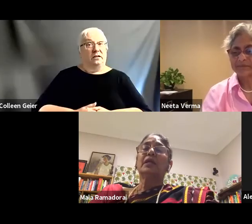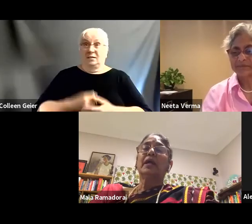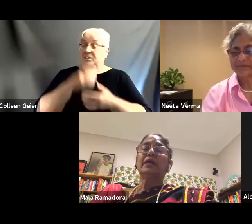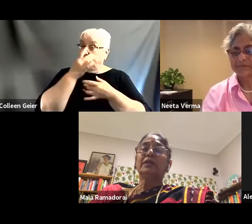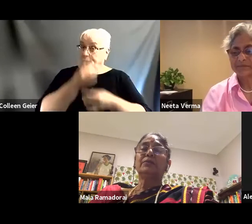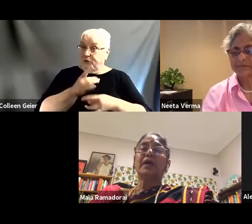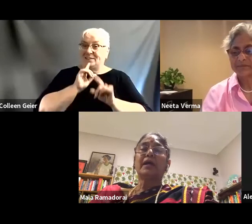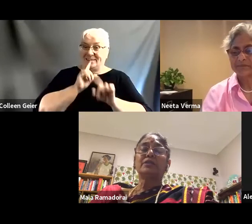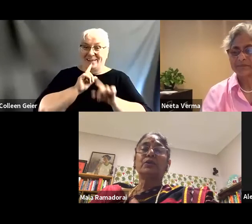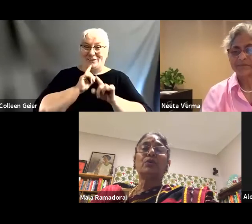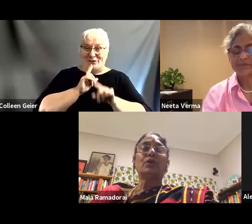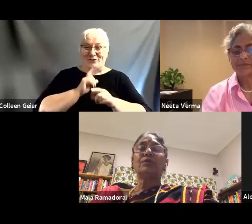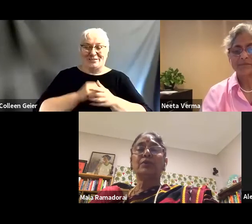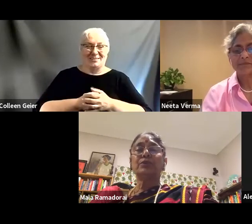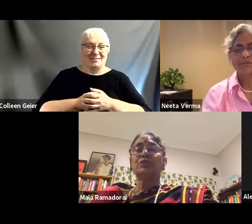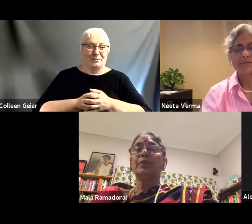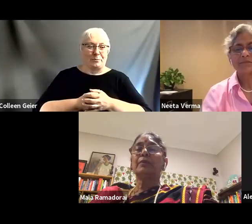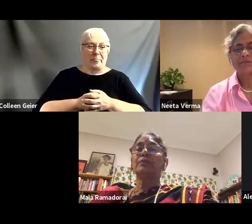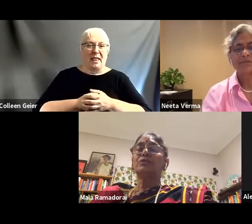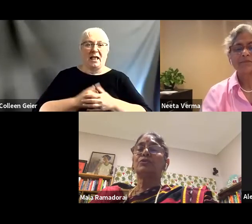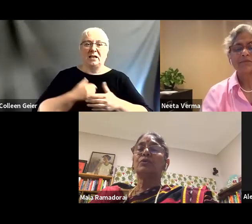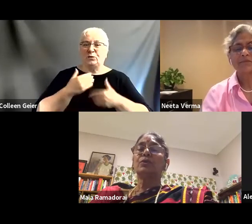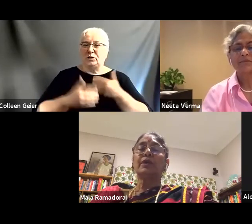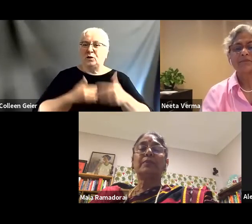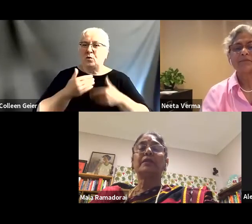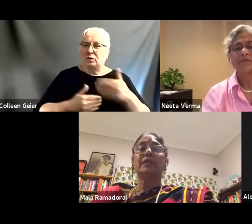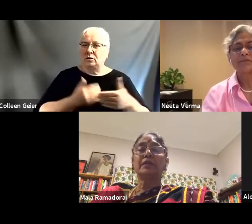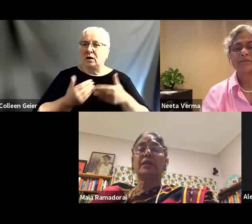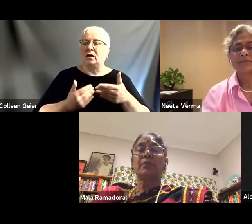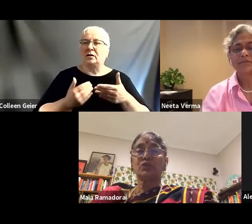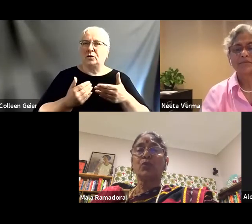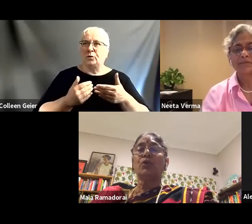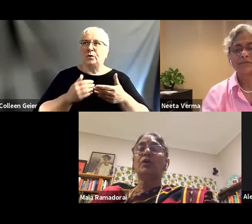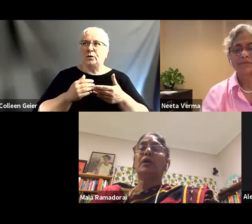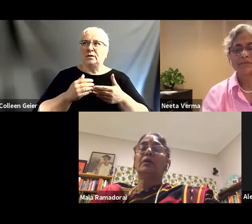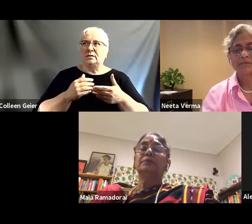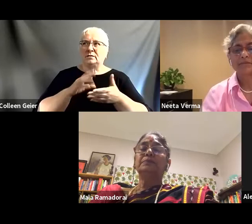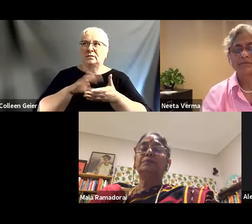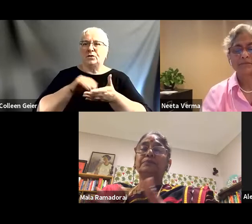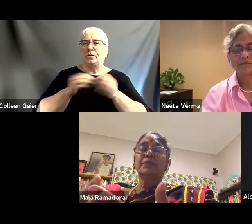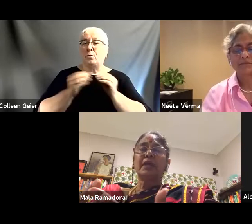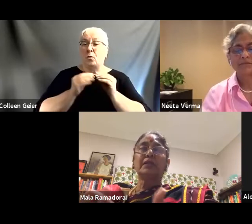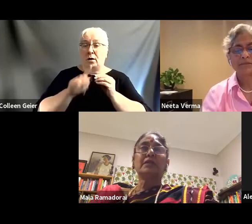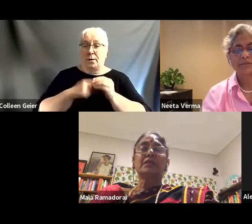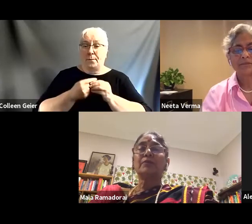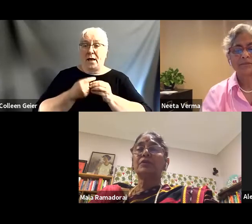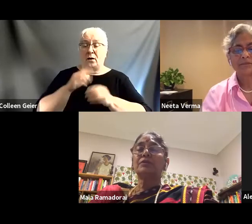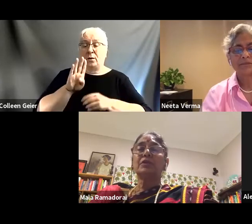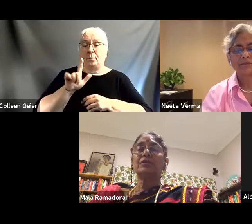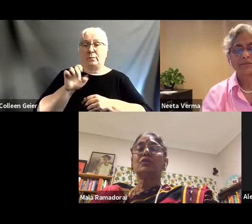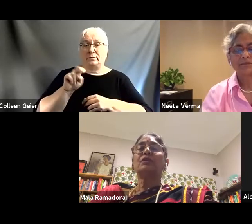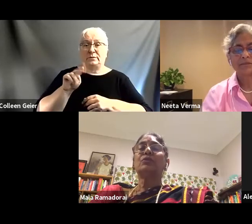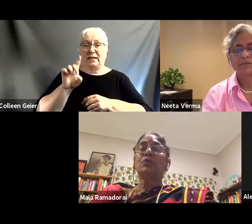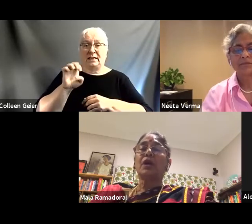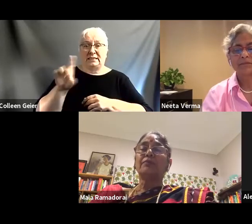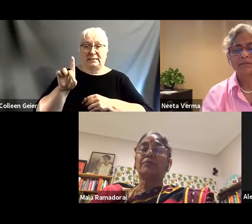this. And I think as we go along, we should be able to look at blended learning much more. I think some of